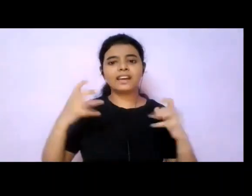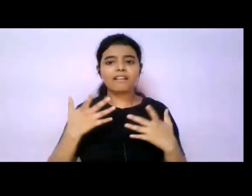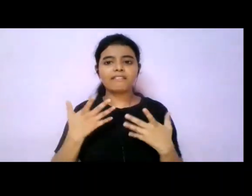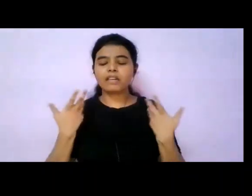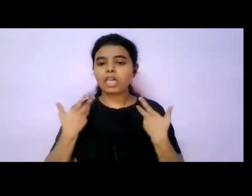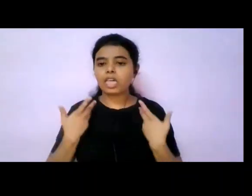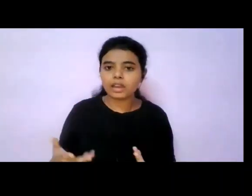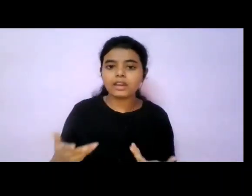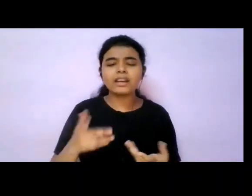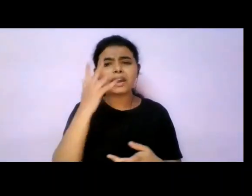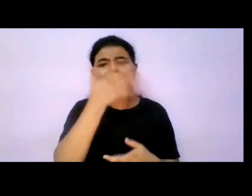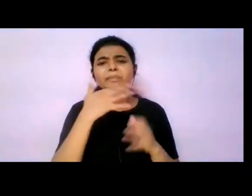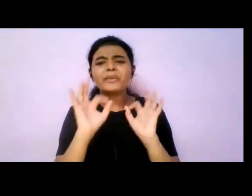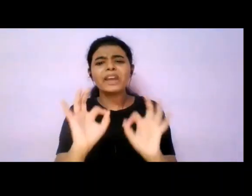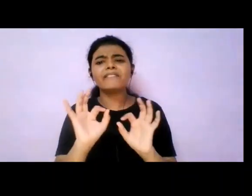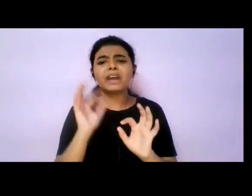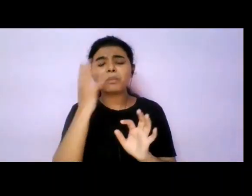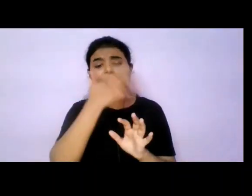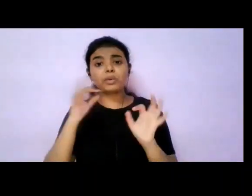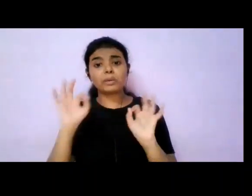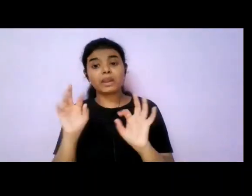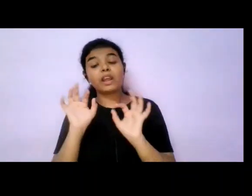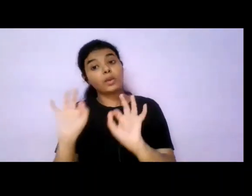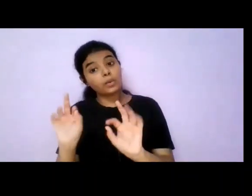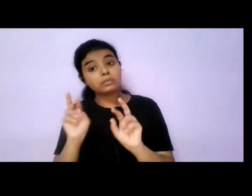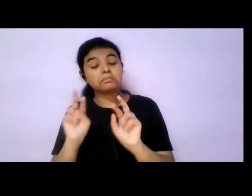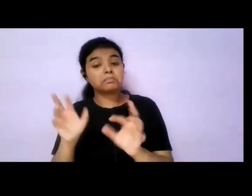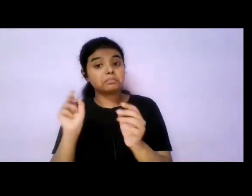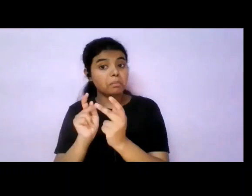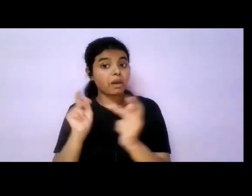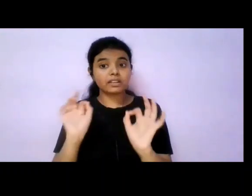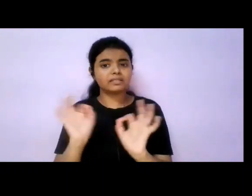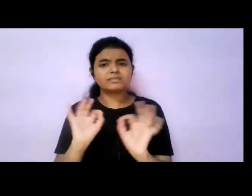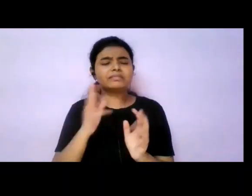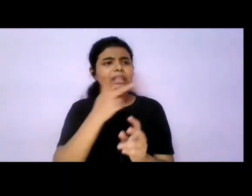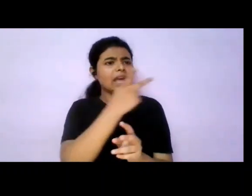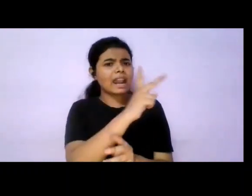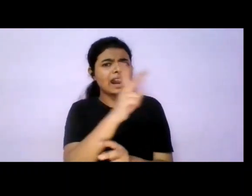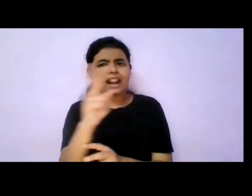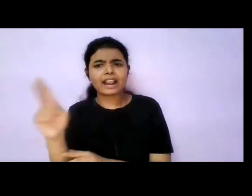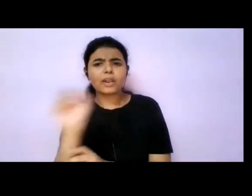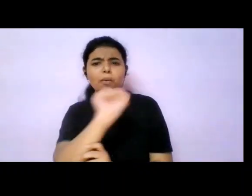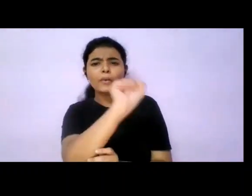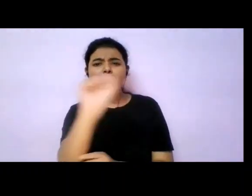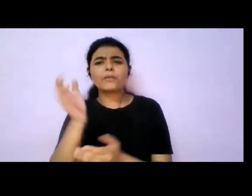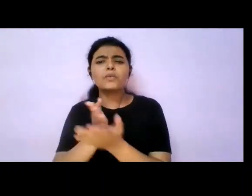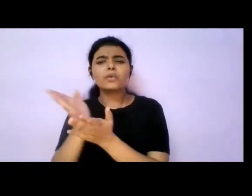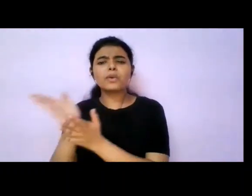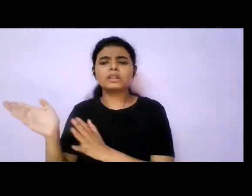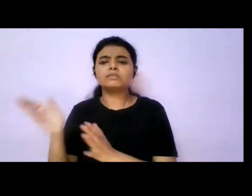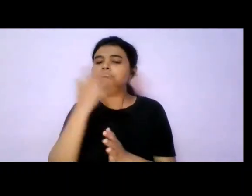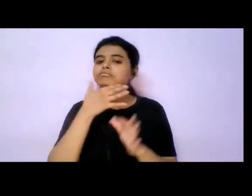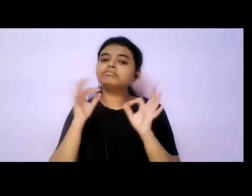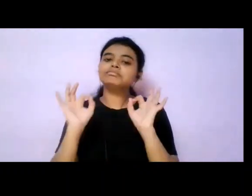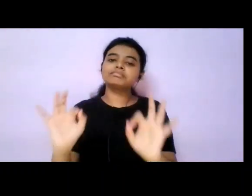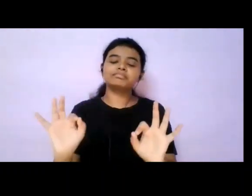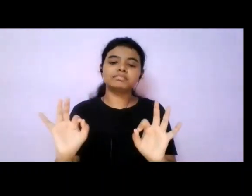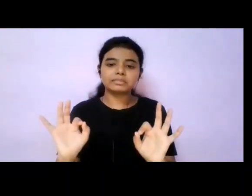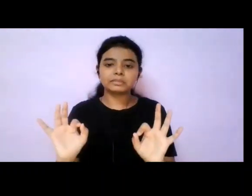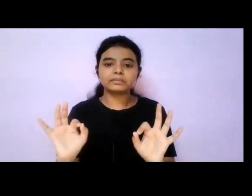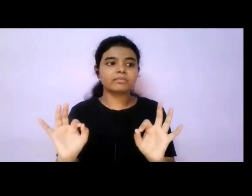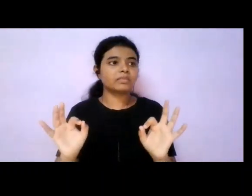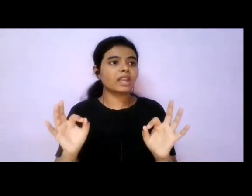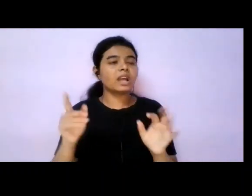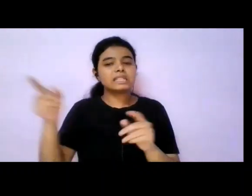terminal in Manchester Airport. I think it describes what the queer disabled writer Mia Mingis describes